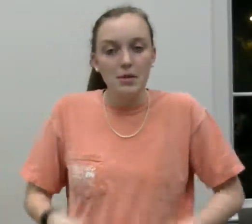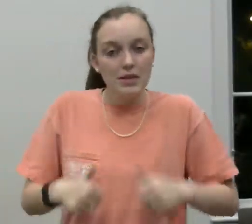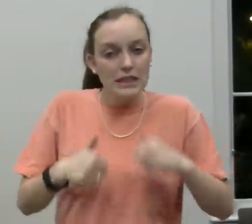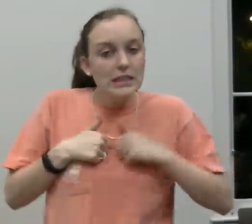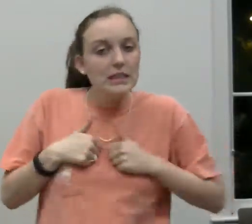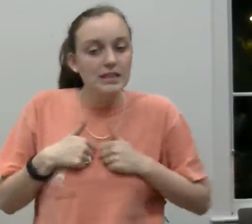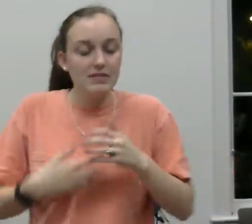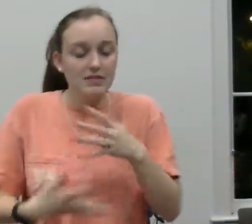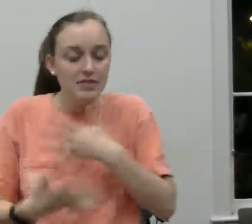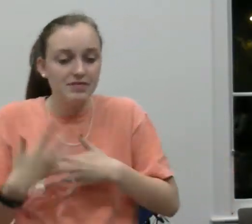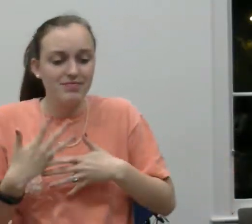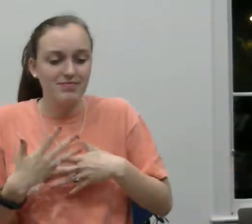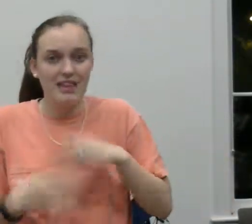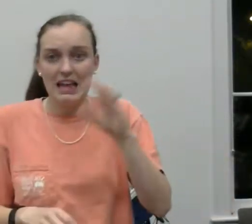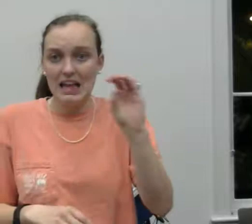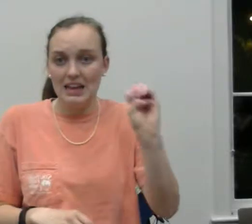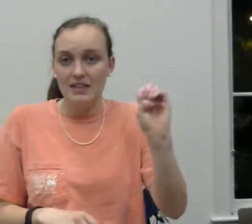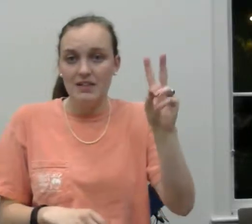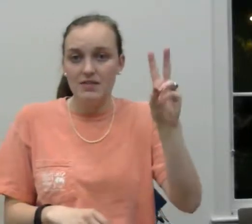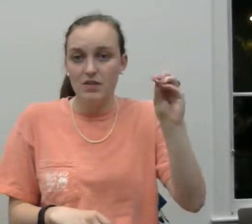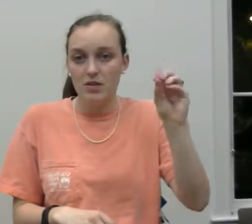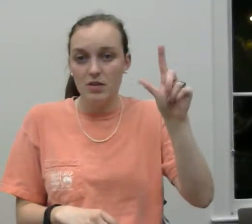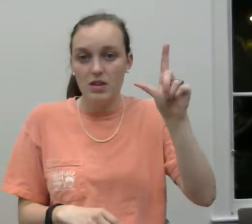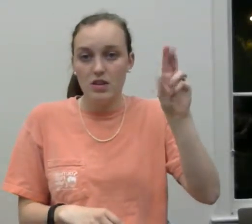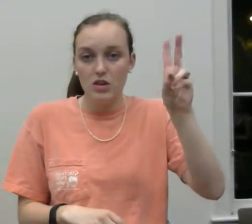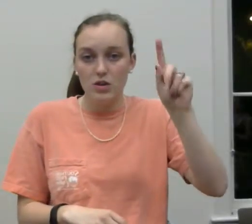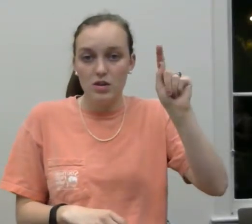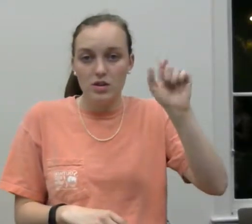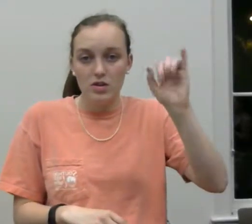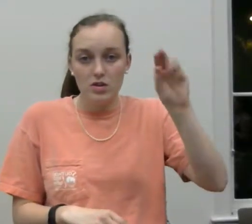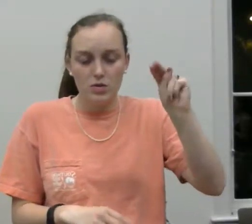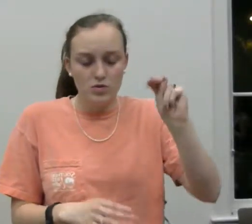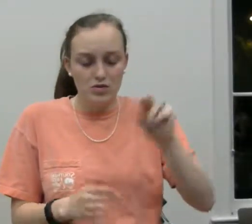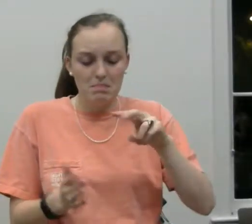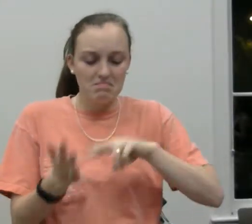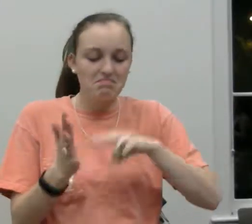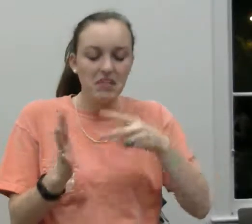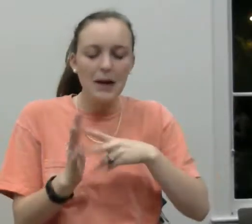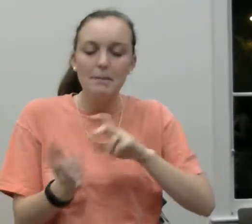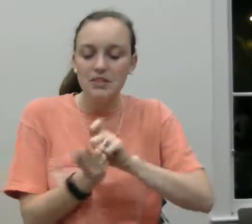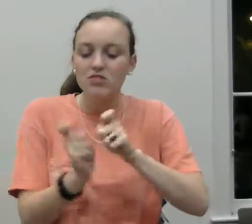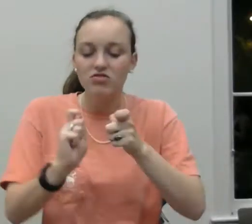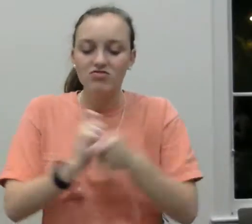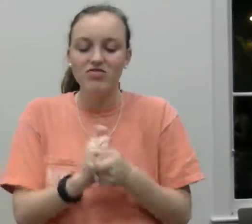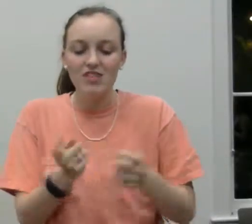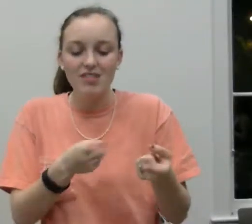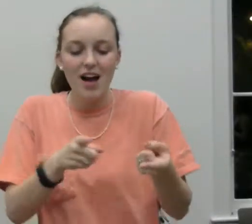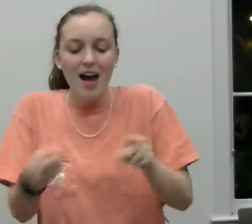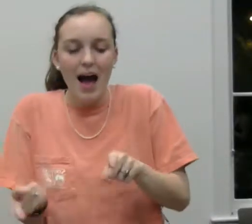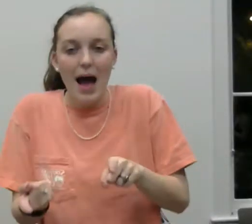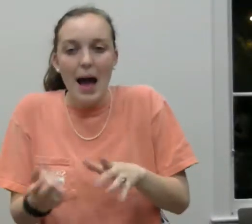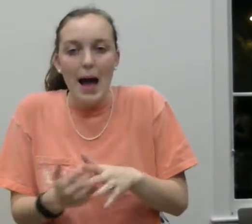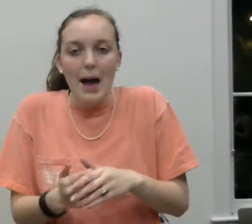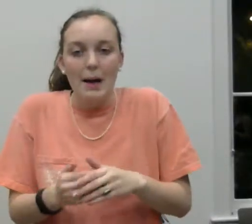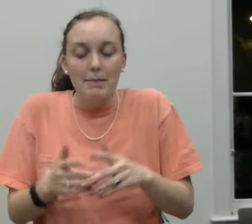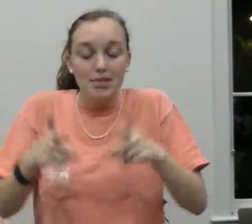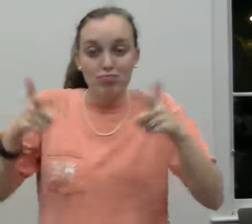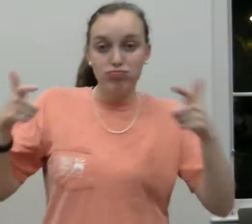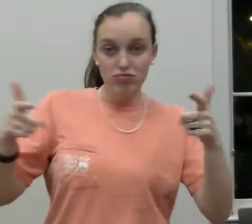about evolution and how evolution is the change, and it happens in large organisms and small organisms. And it